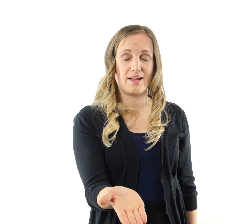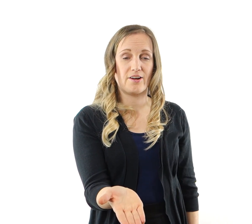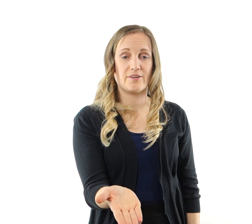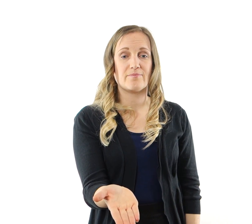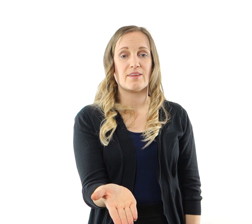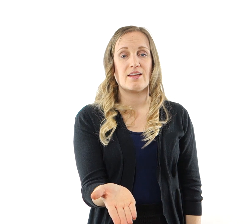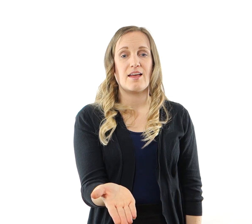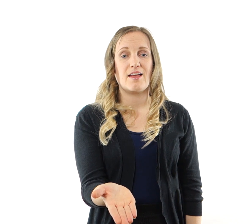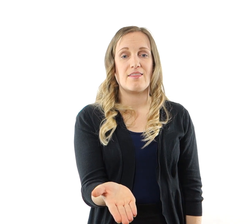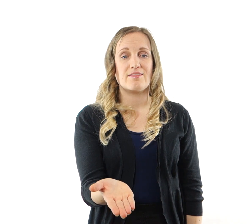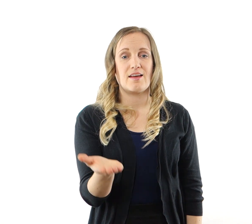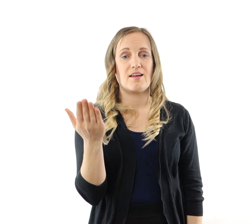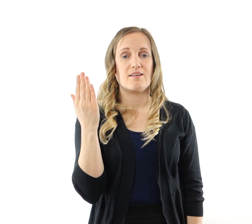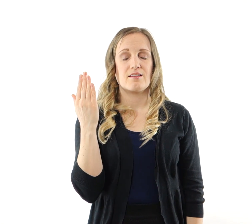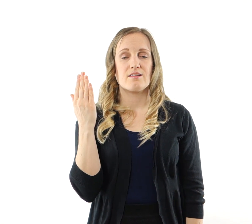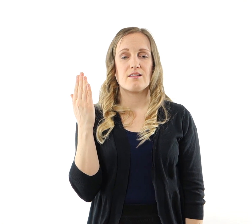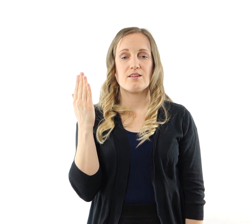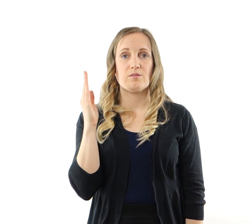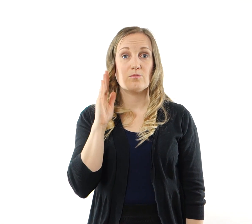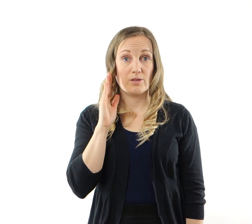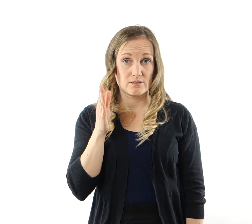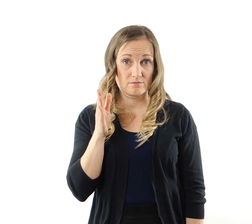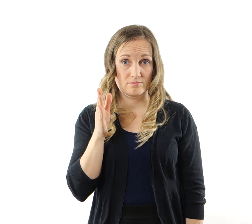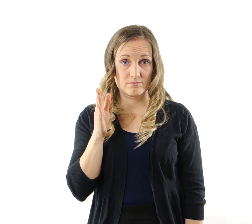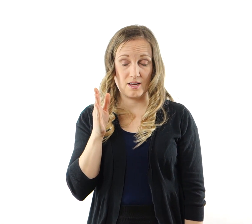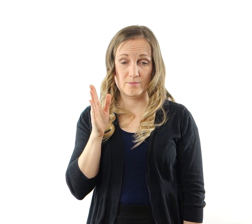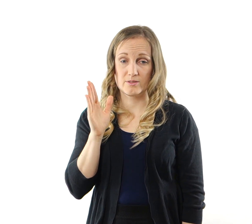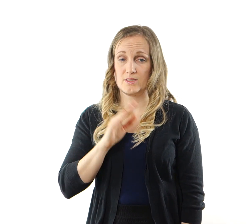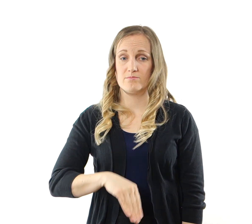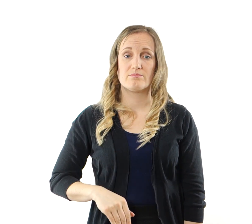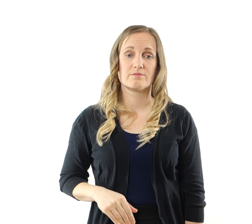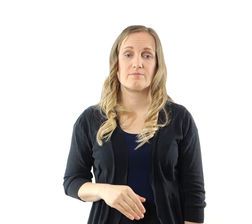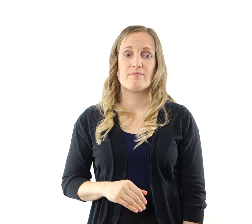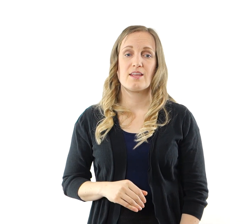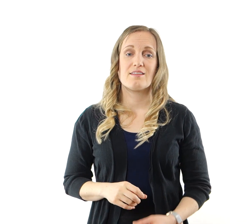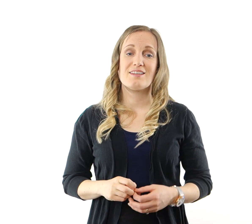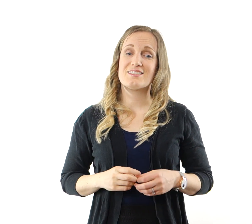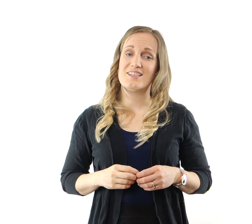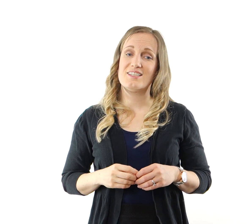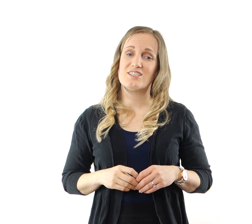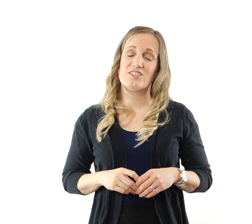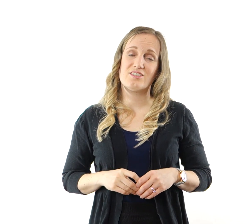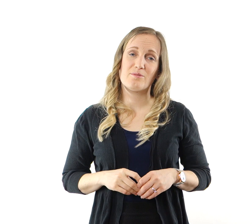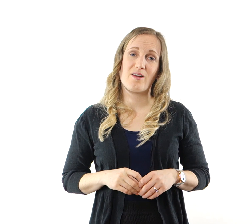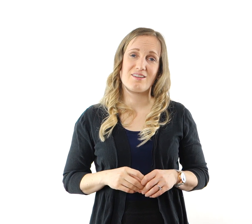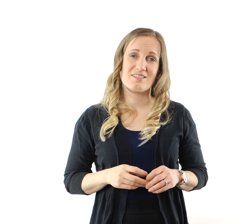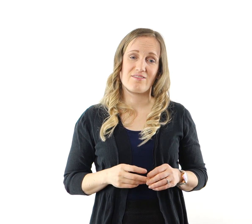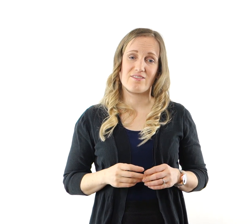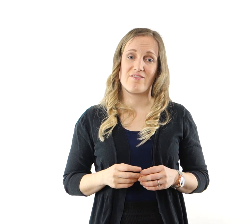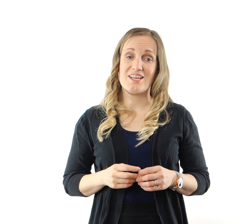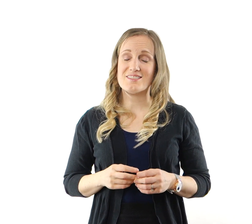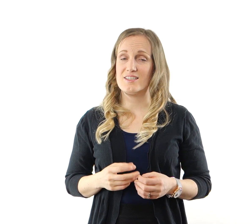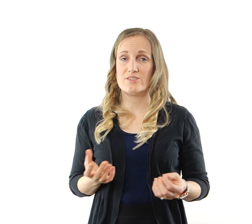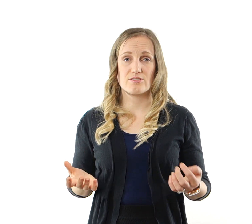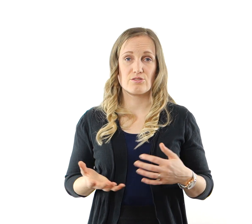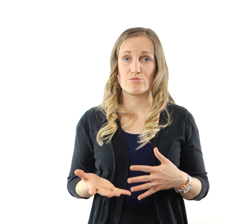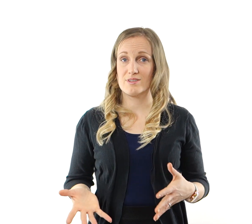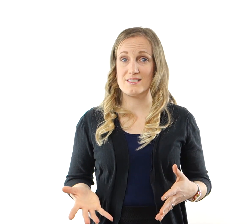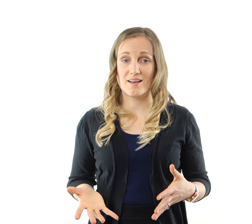there. And then will, eyebrows up. The next sign is to look upon his loving face, and it's just 3